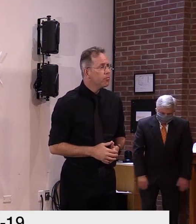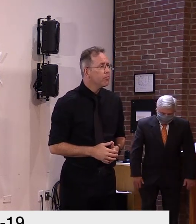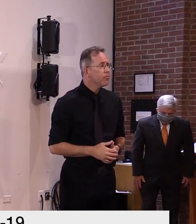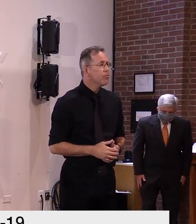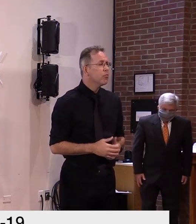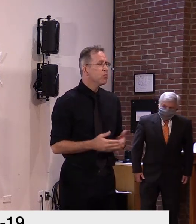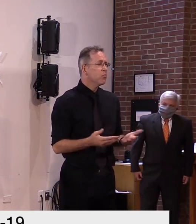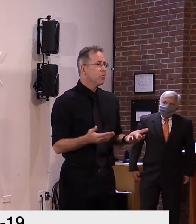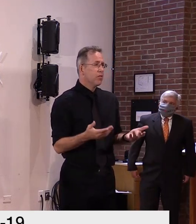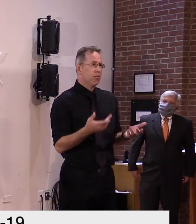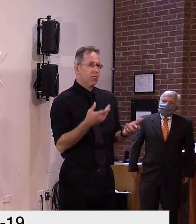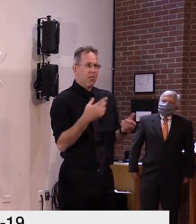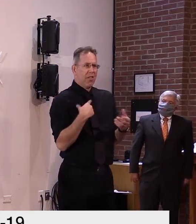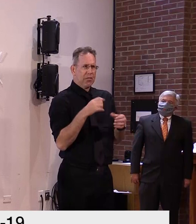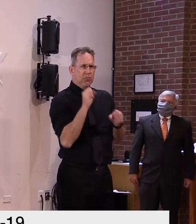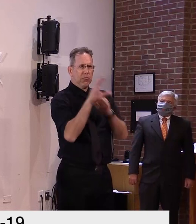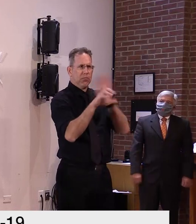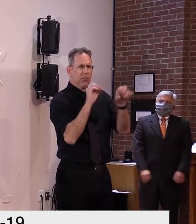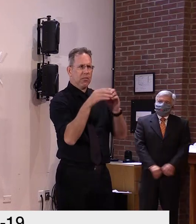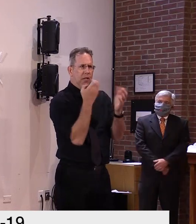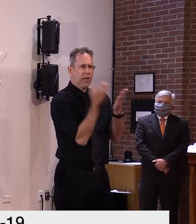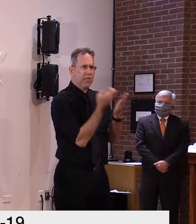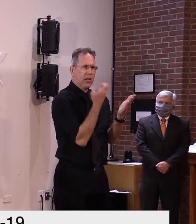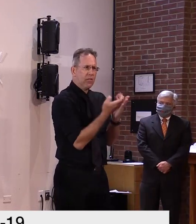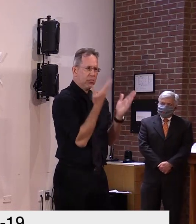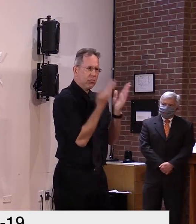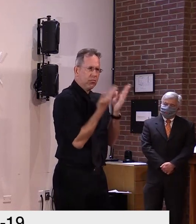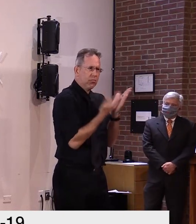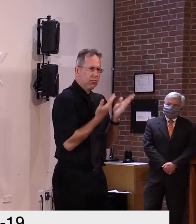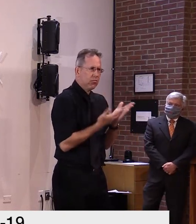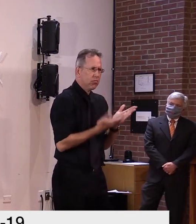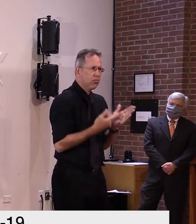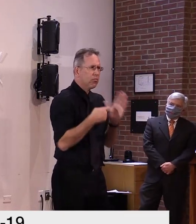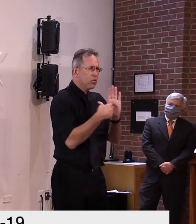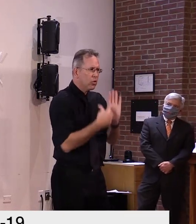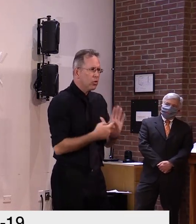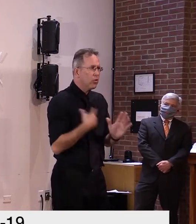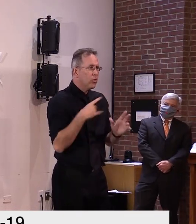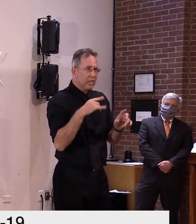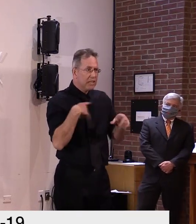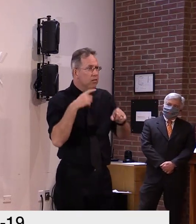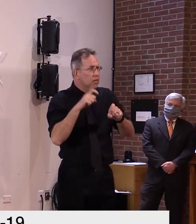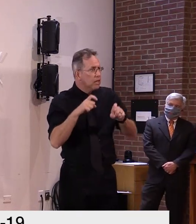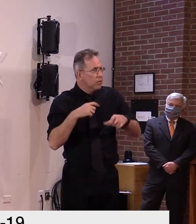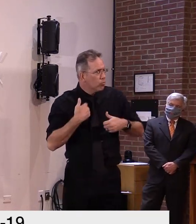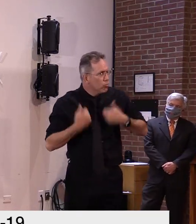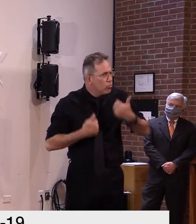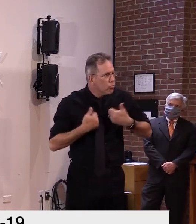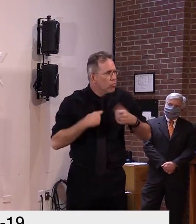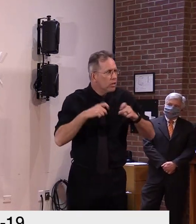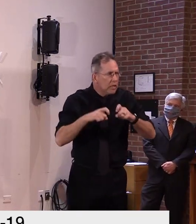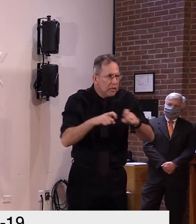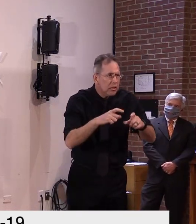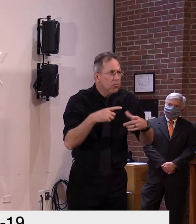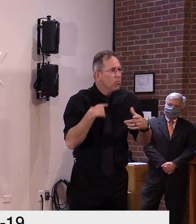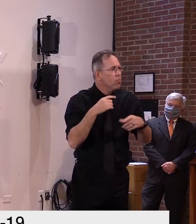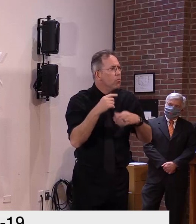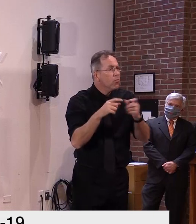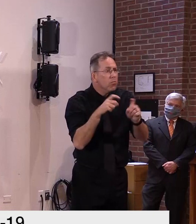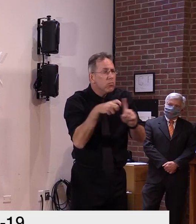evidence that if we had done testing, it wouldn't have made a difference, because we've had so few